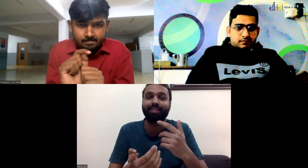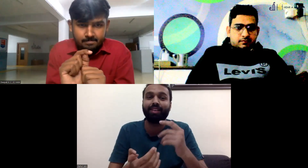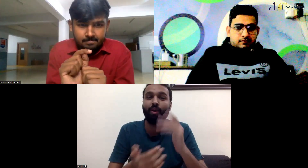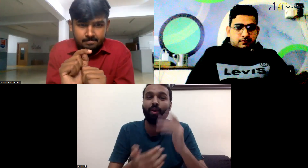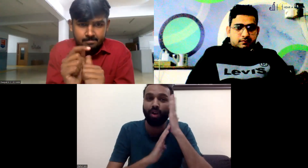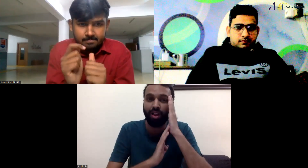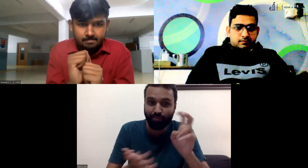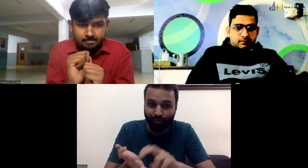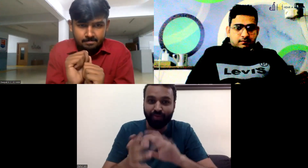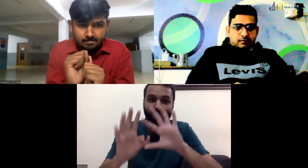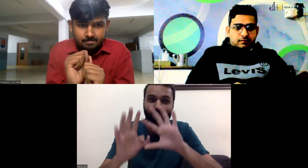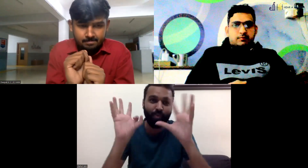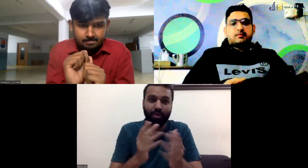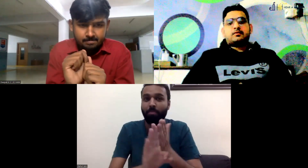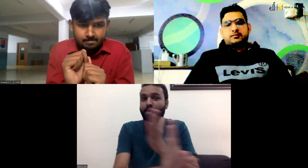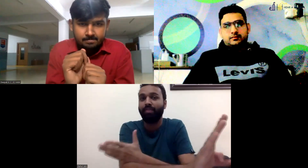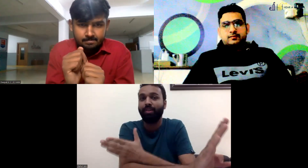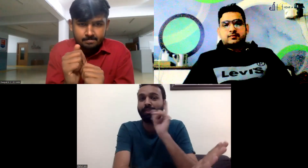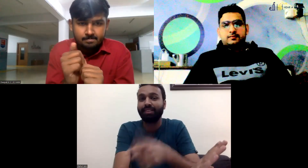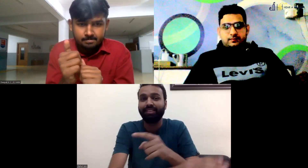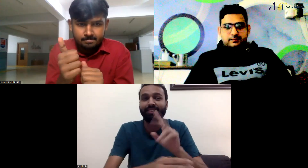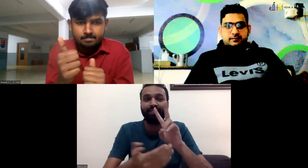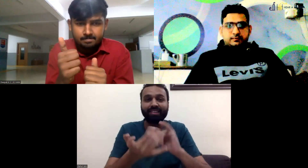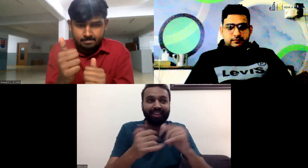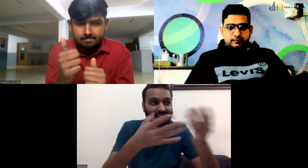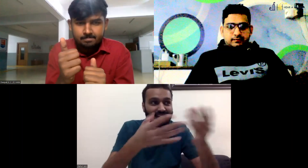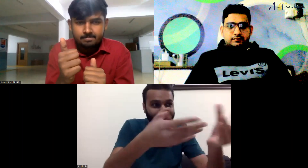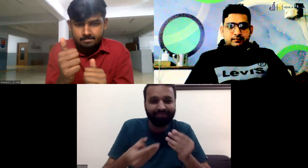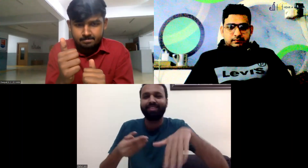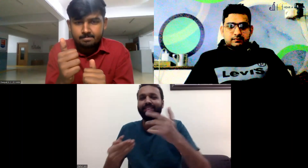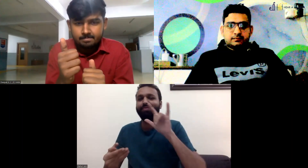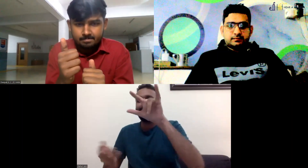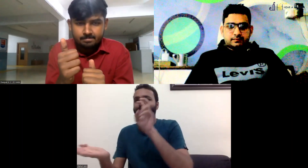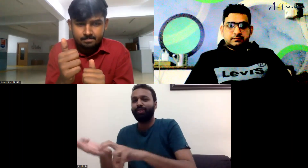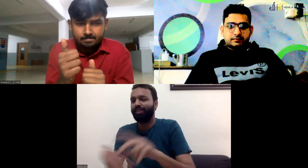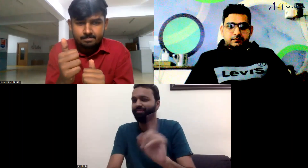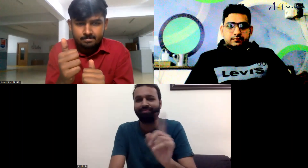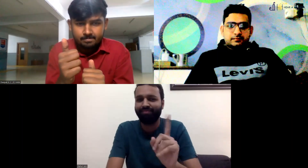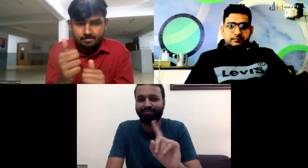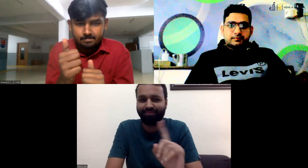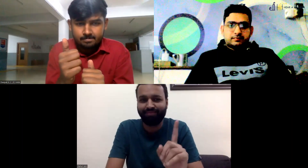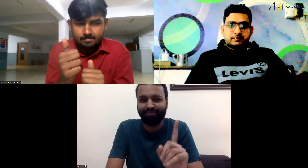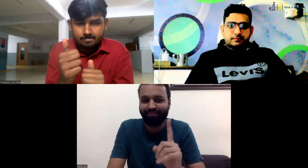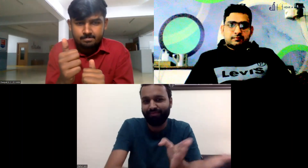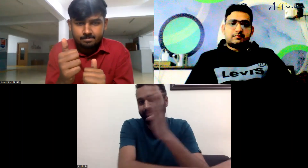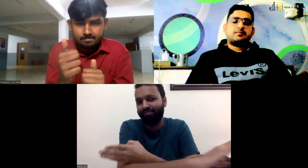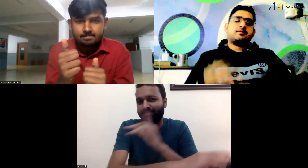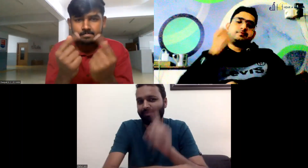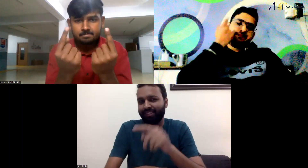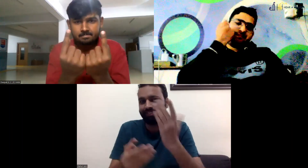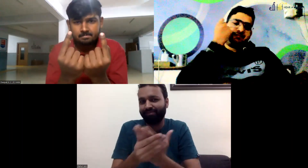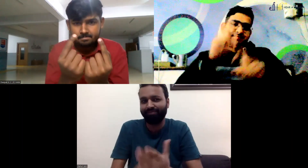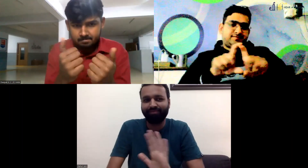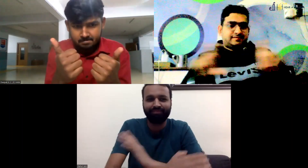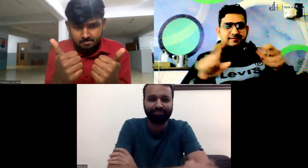your hotel, your stay, all these proofs are required before. Don't think that you get your visa and then do